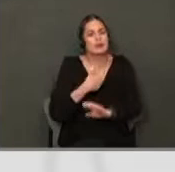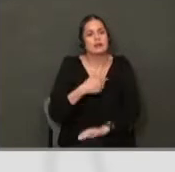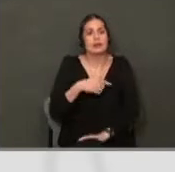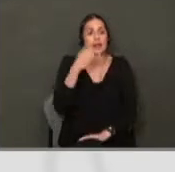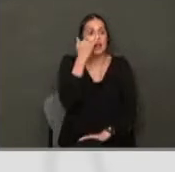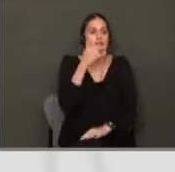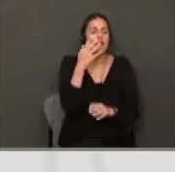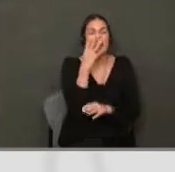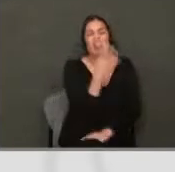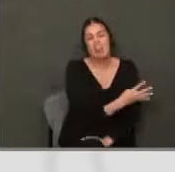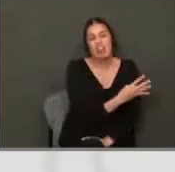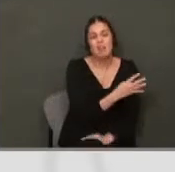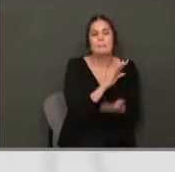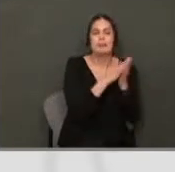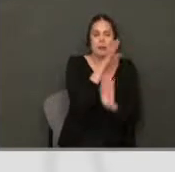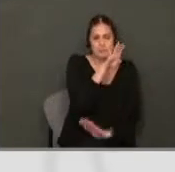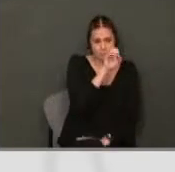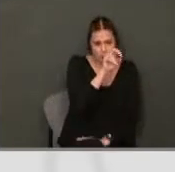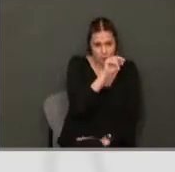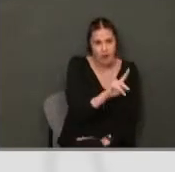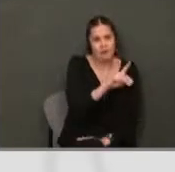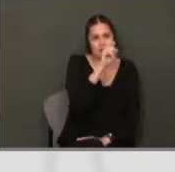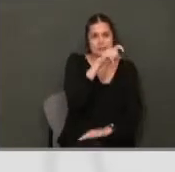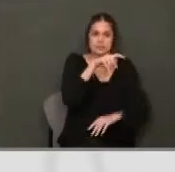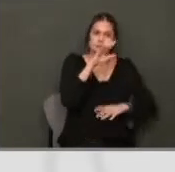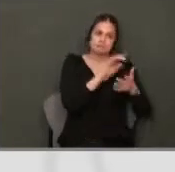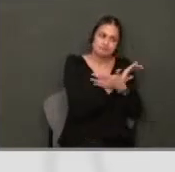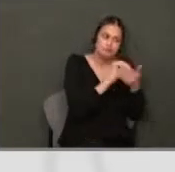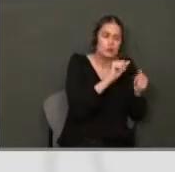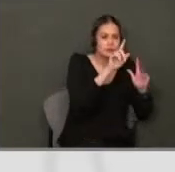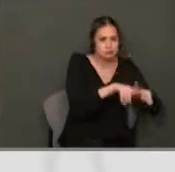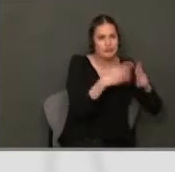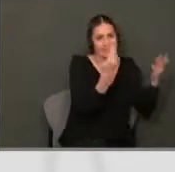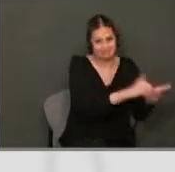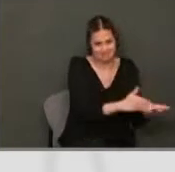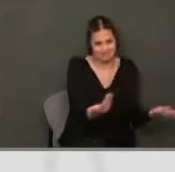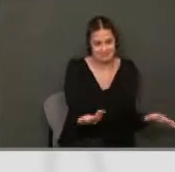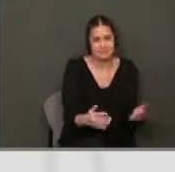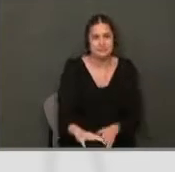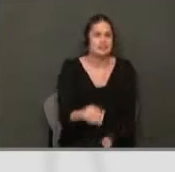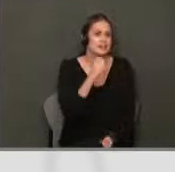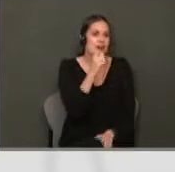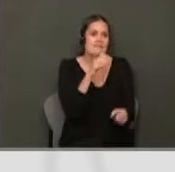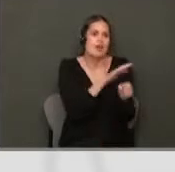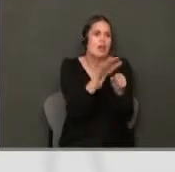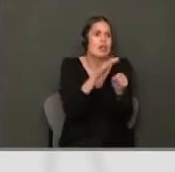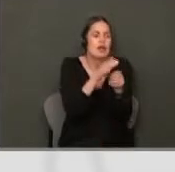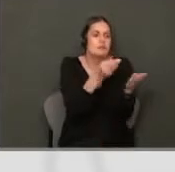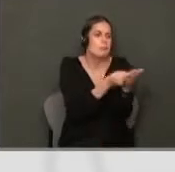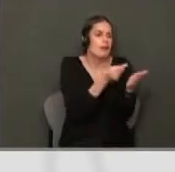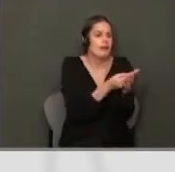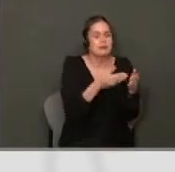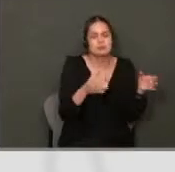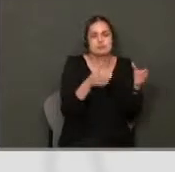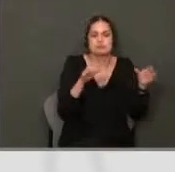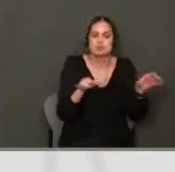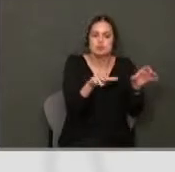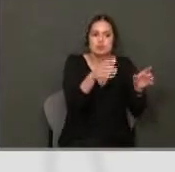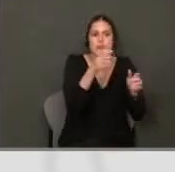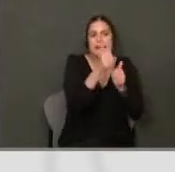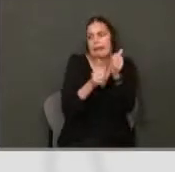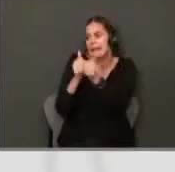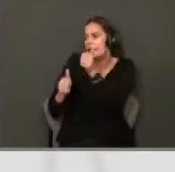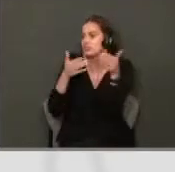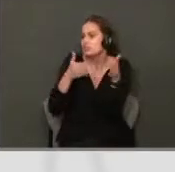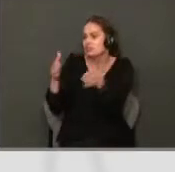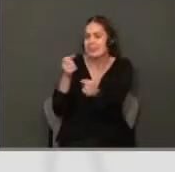become bond programs, and we got to reconstruct them. And we don't have enough money to do every street every year, but we do have a